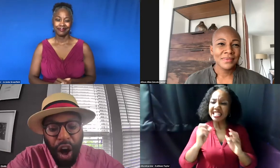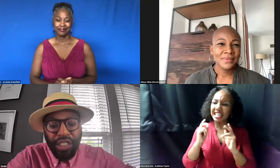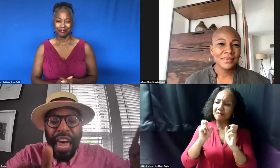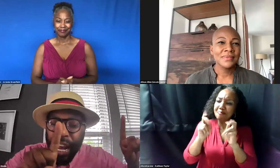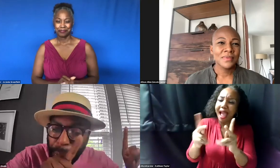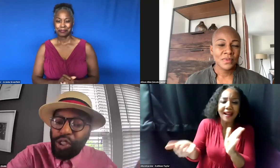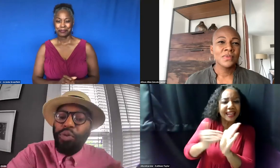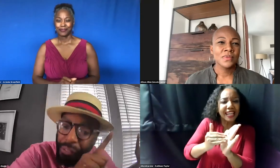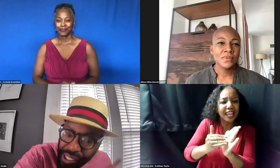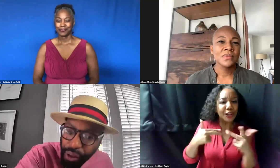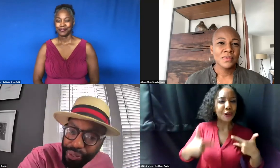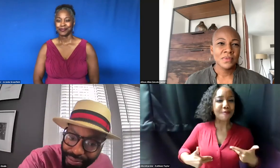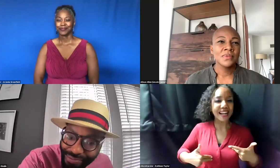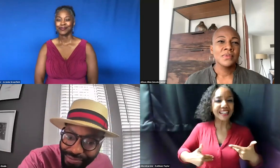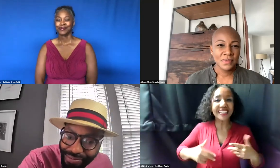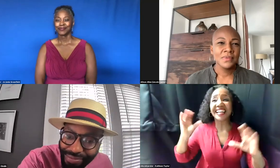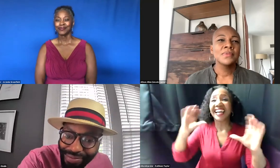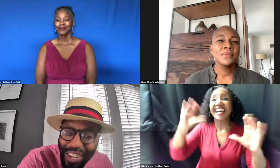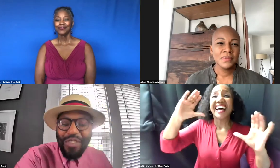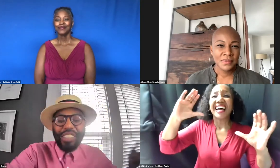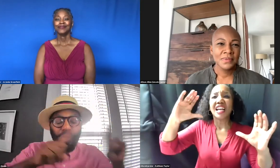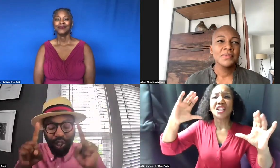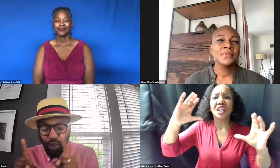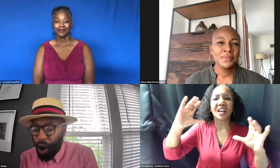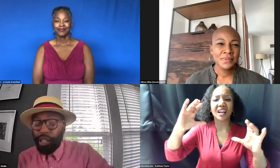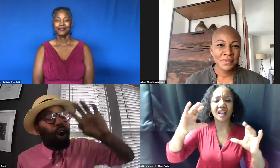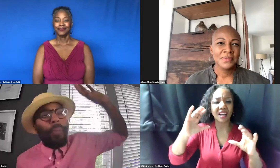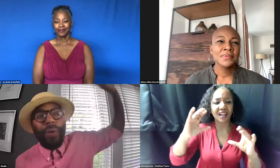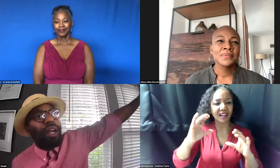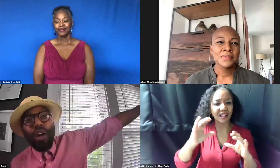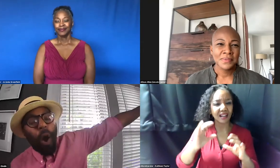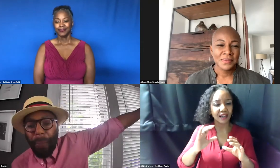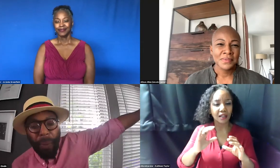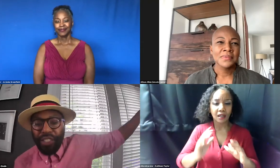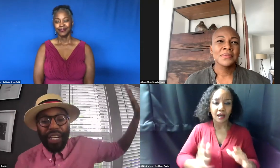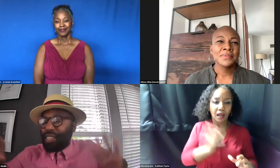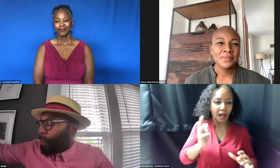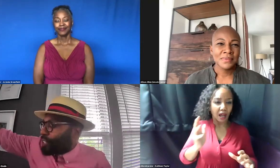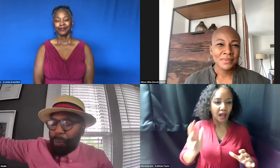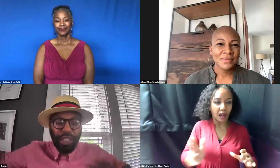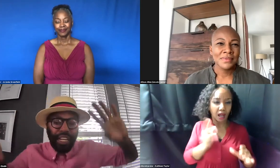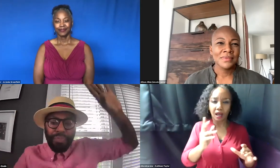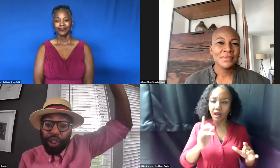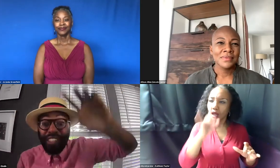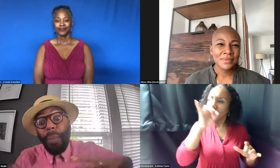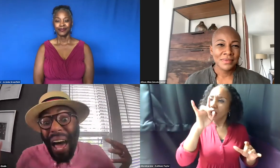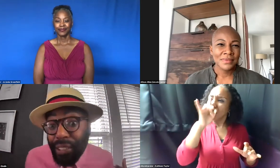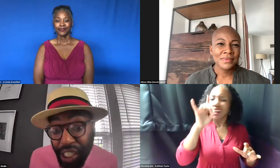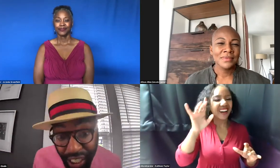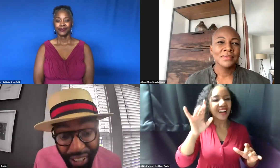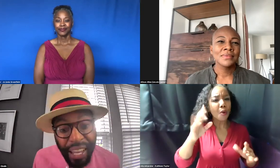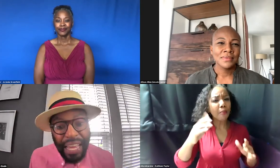what they've lost in the pursuit of self. Mm-hmm. Right? To restore to the corporate person and to the principal, to the administrator,